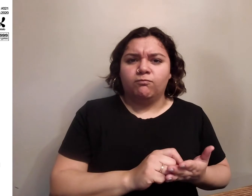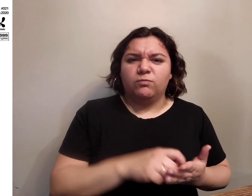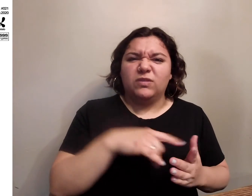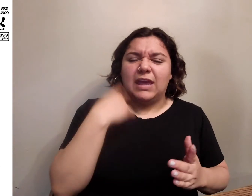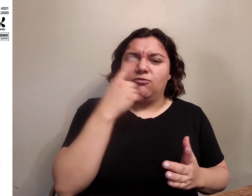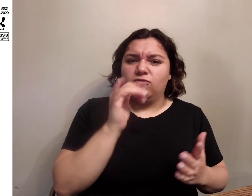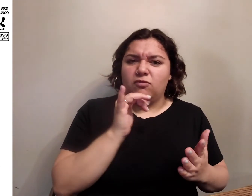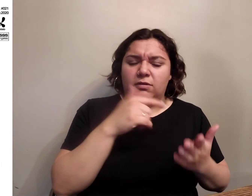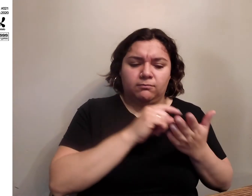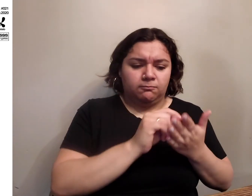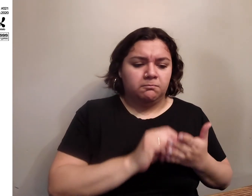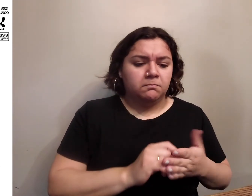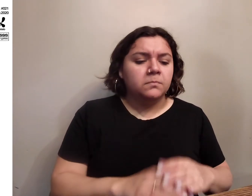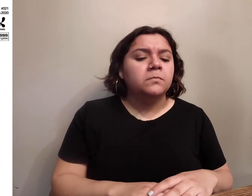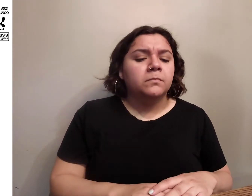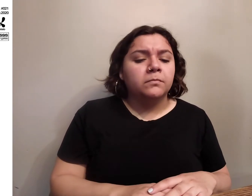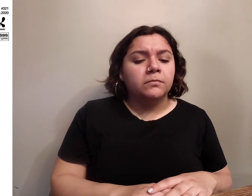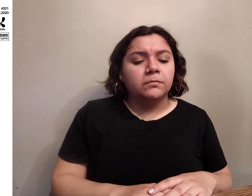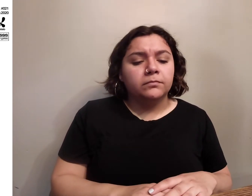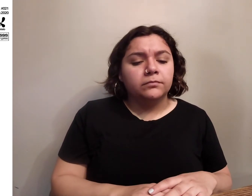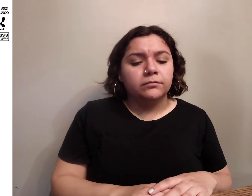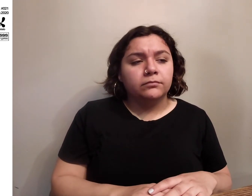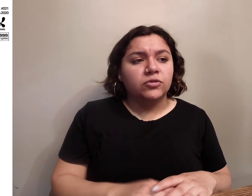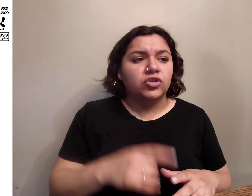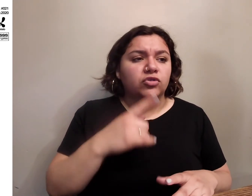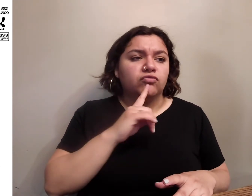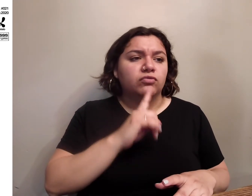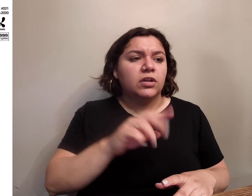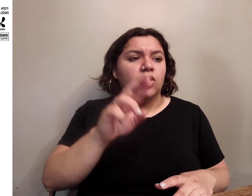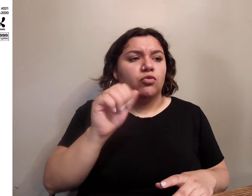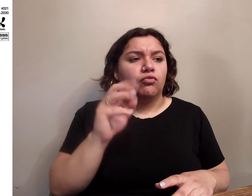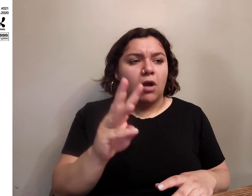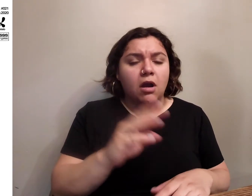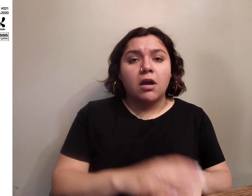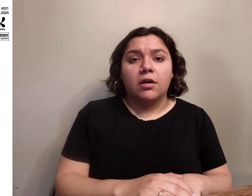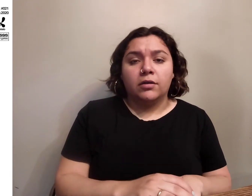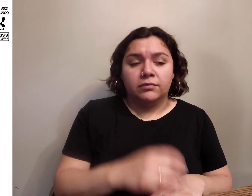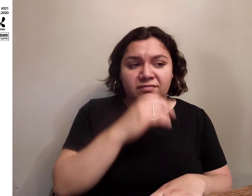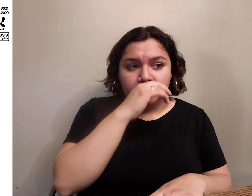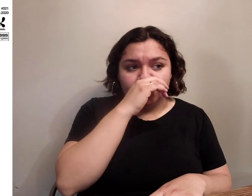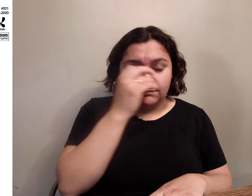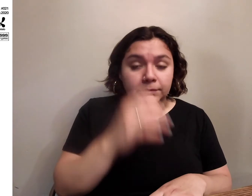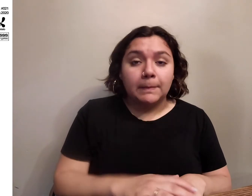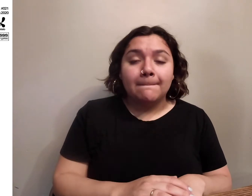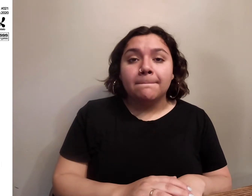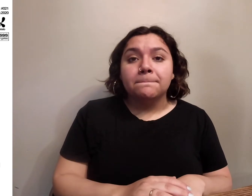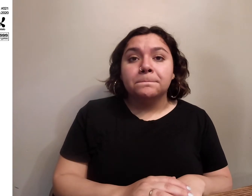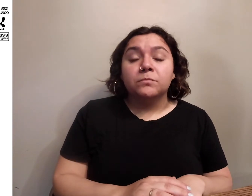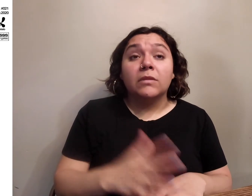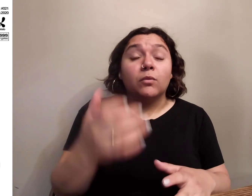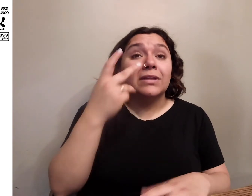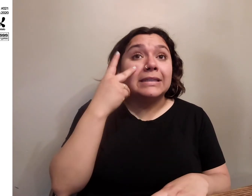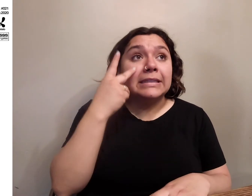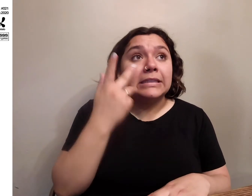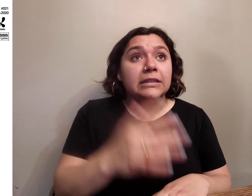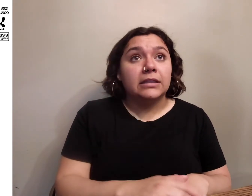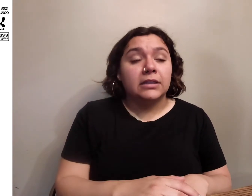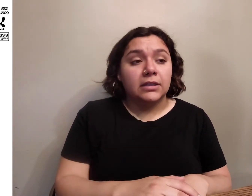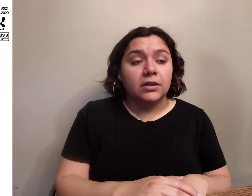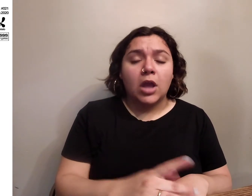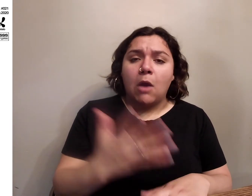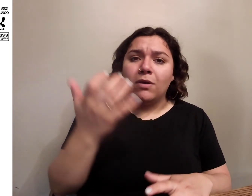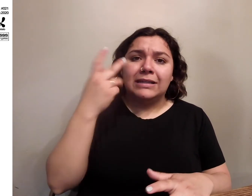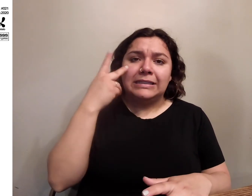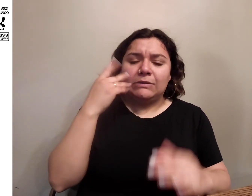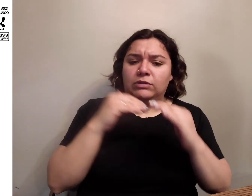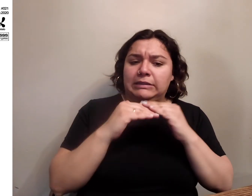like, the rawness of it. And then, and I wanted to see what was